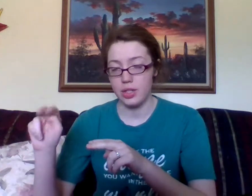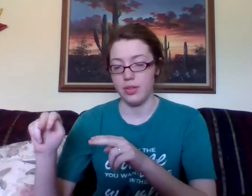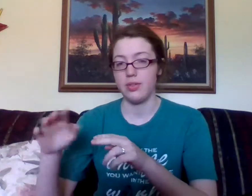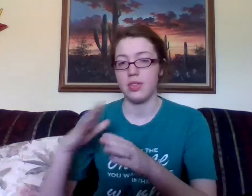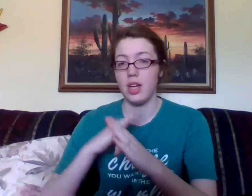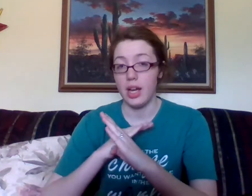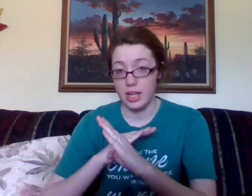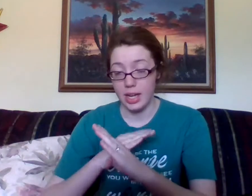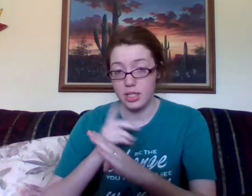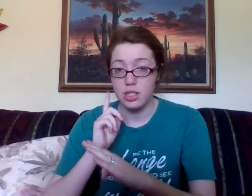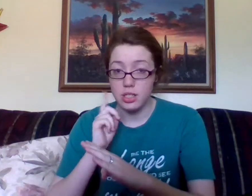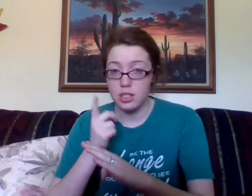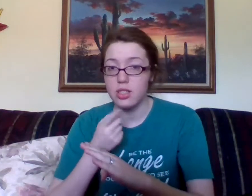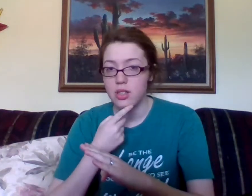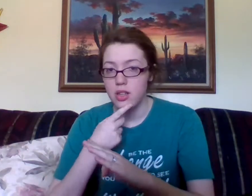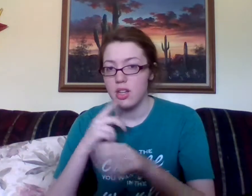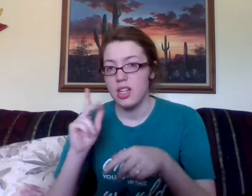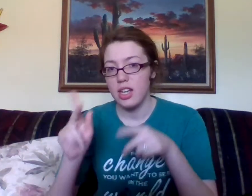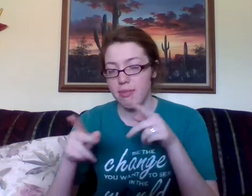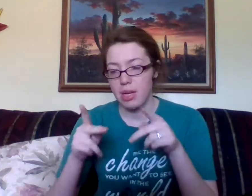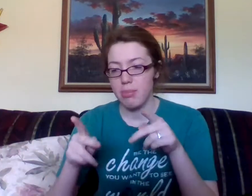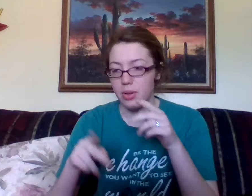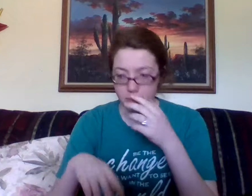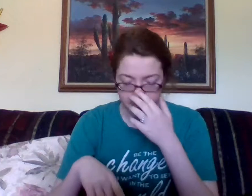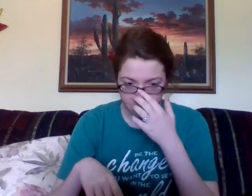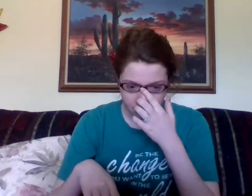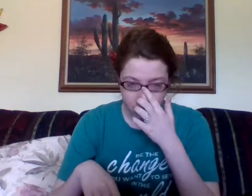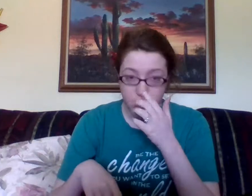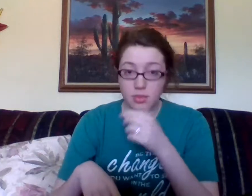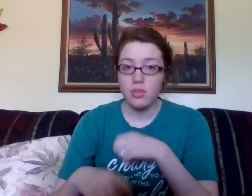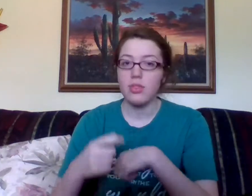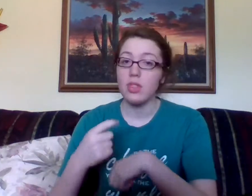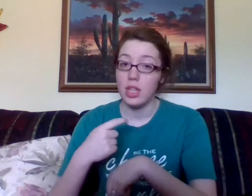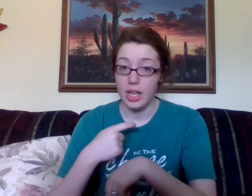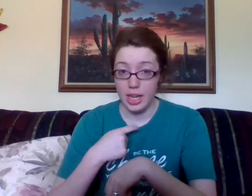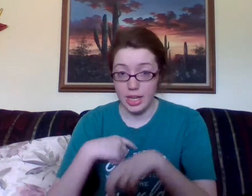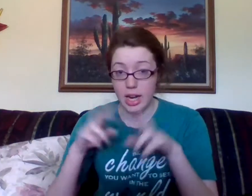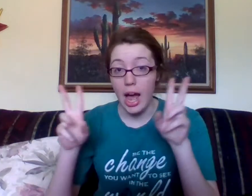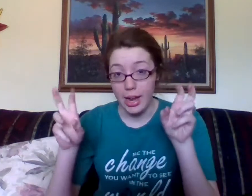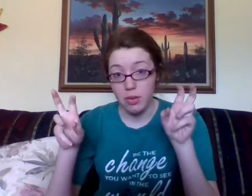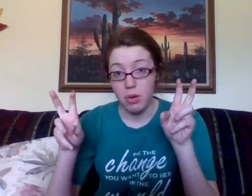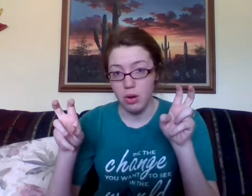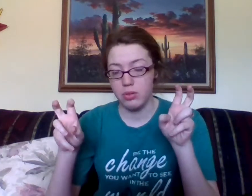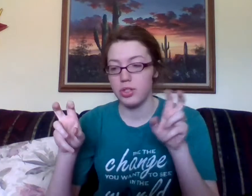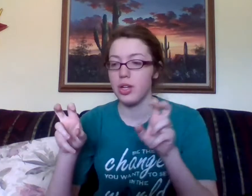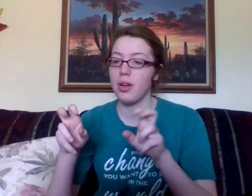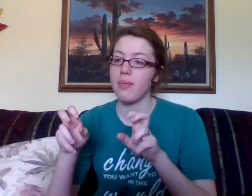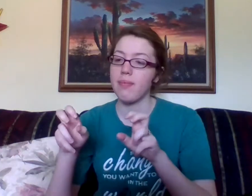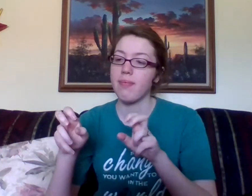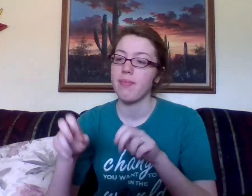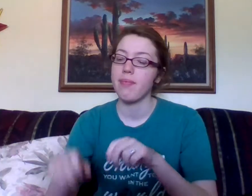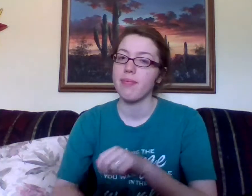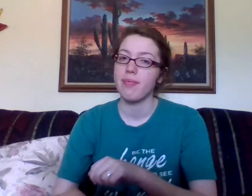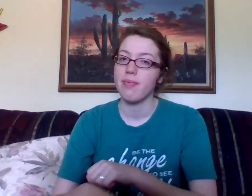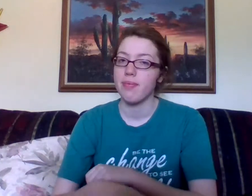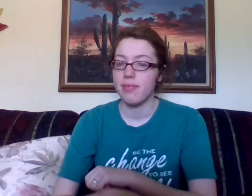discrimination against deaf people, and I quote,